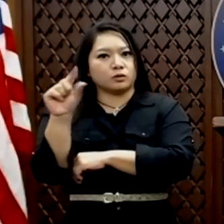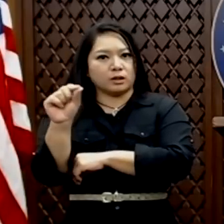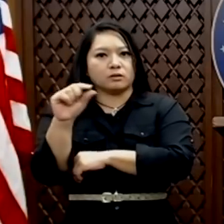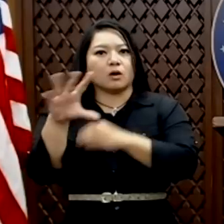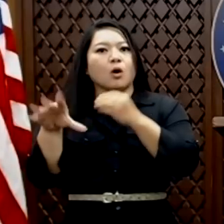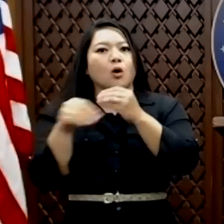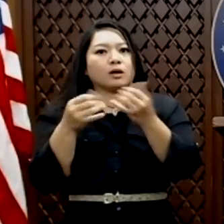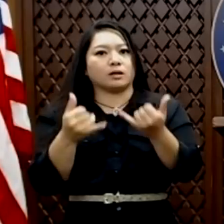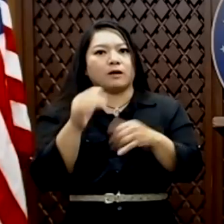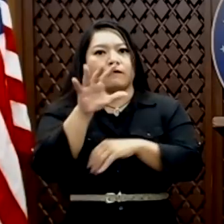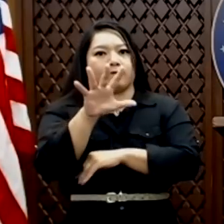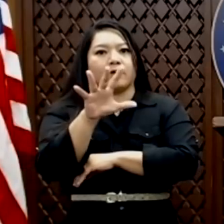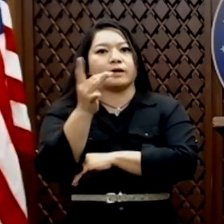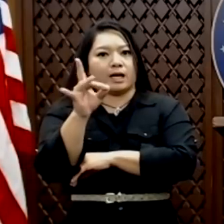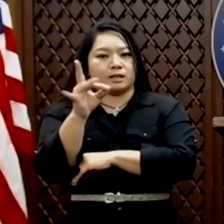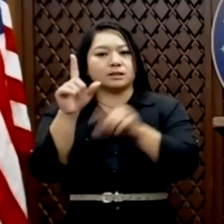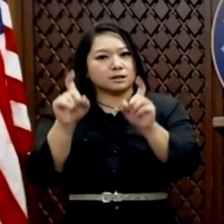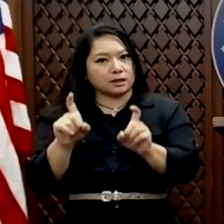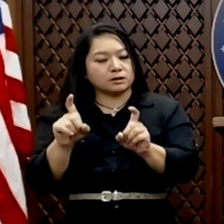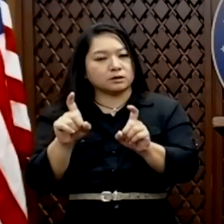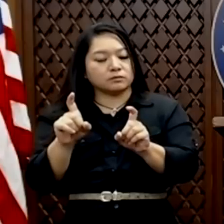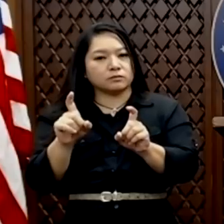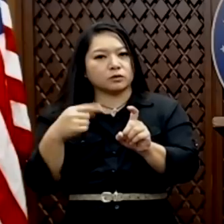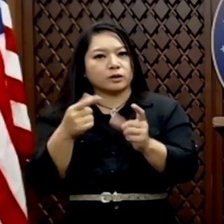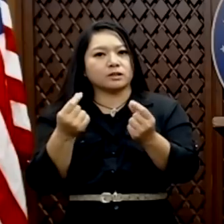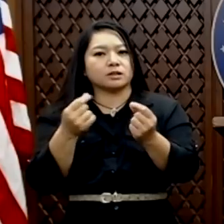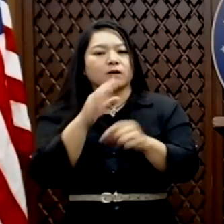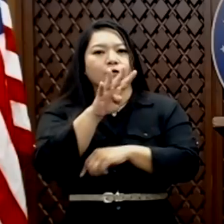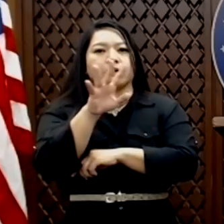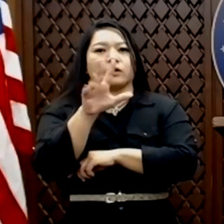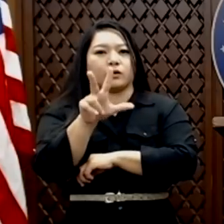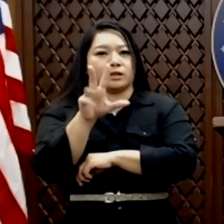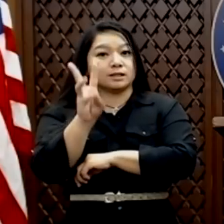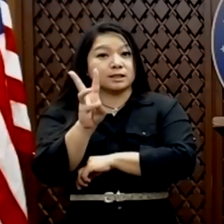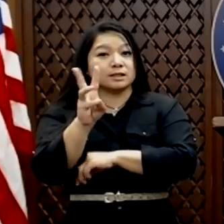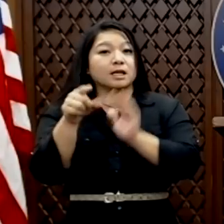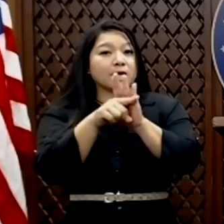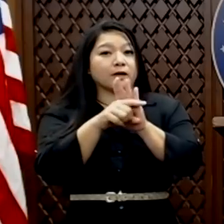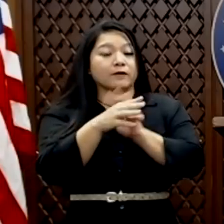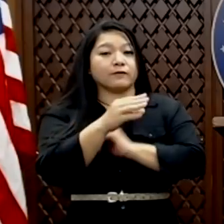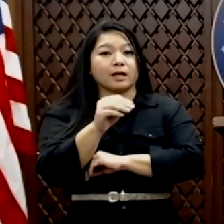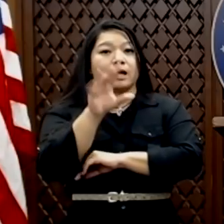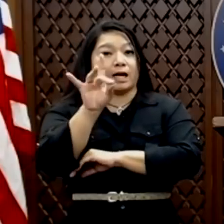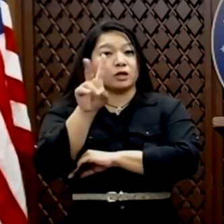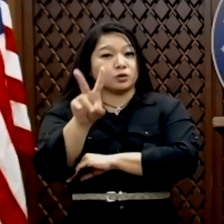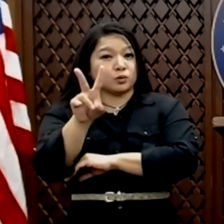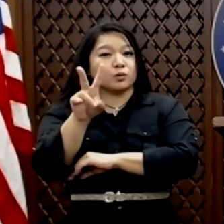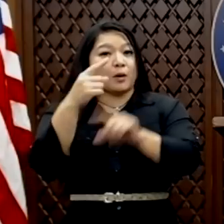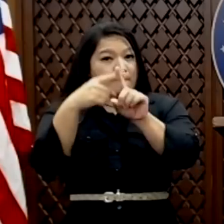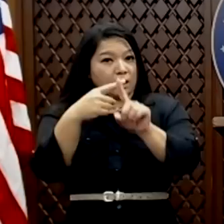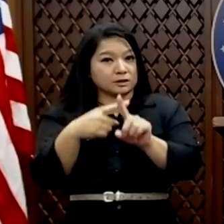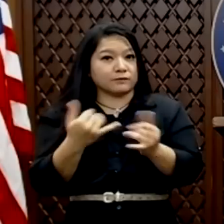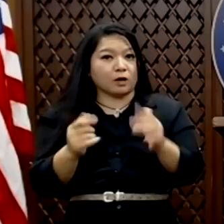total of 518 tests conducted, 436 were negative, 82 were positive. Of the 82